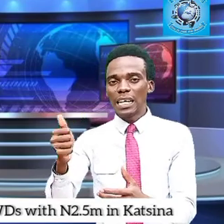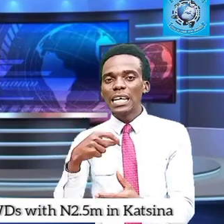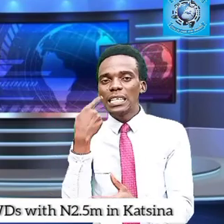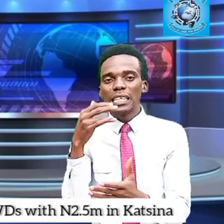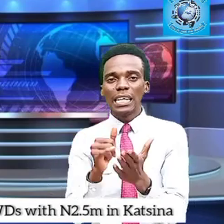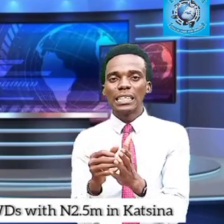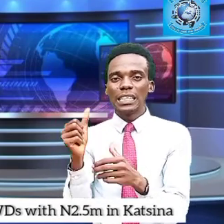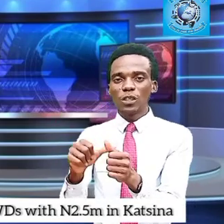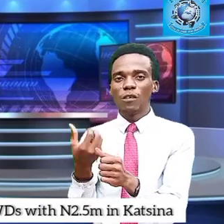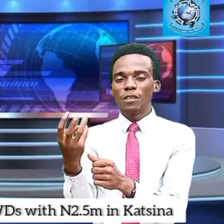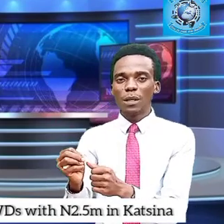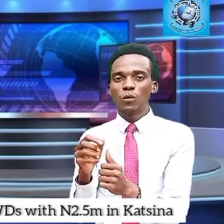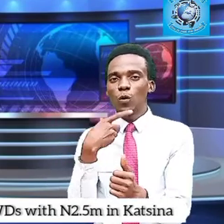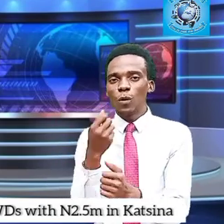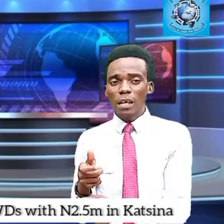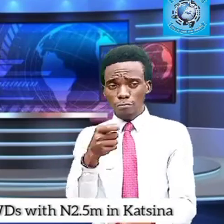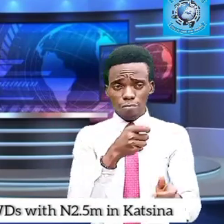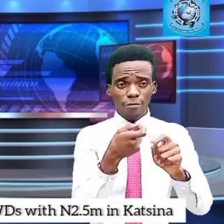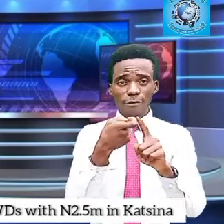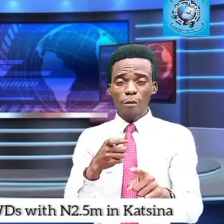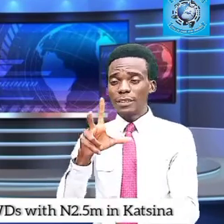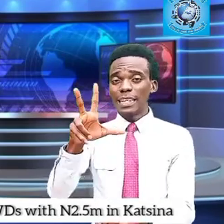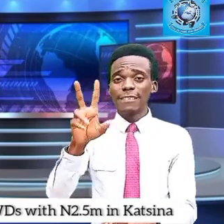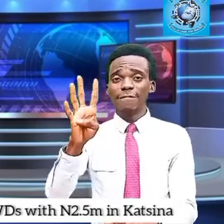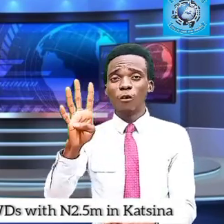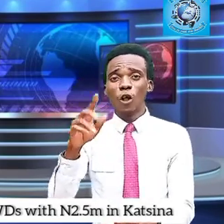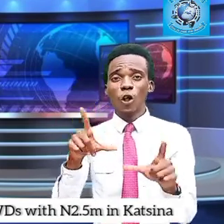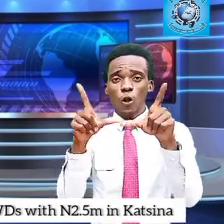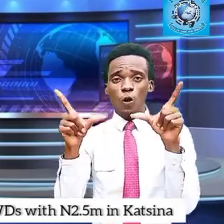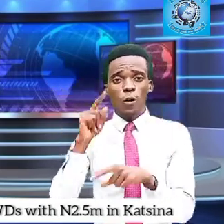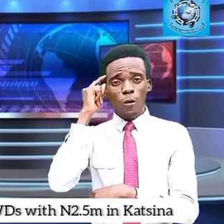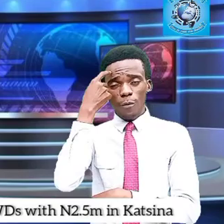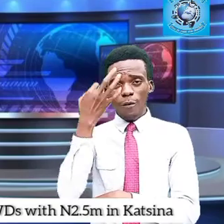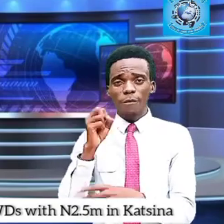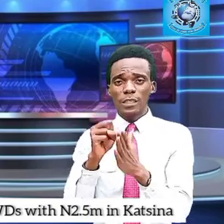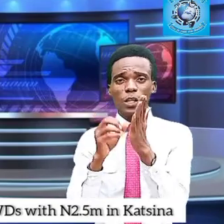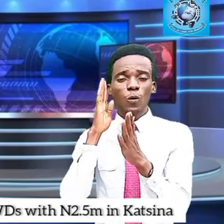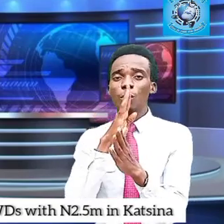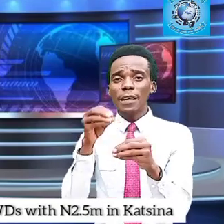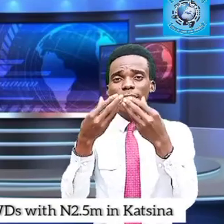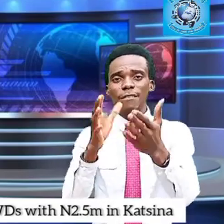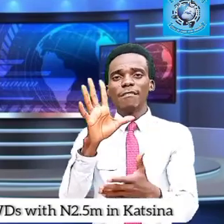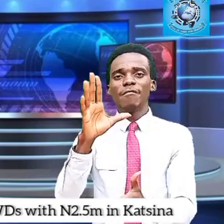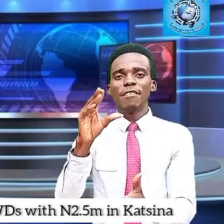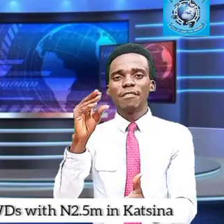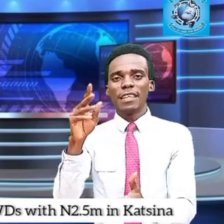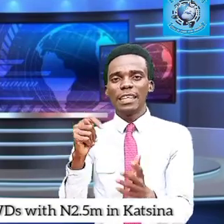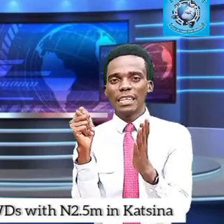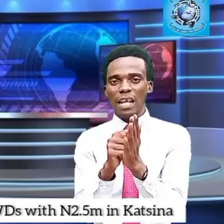drawn from the 34 local governments of the state will be given 50,000 naira.